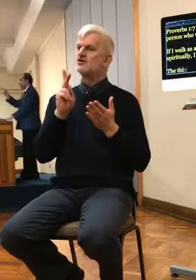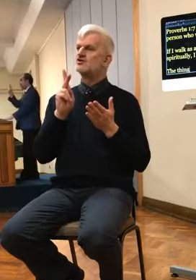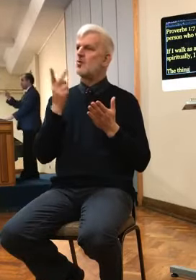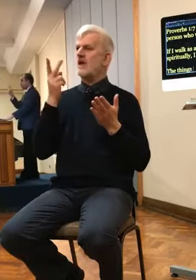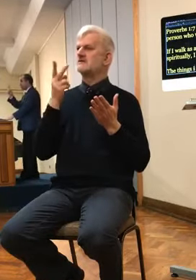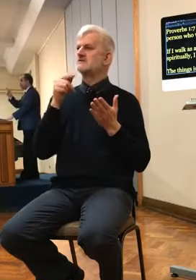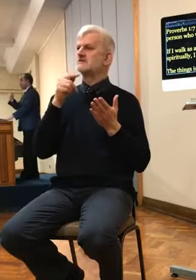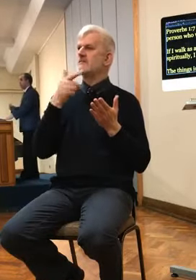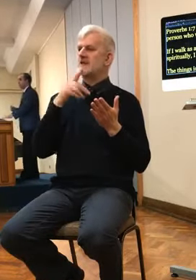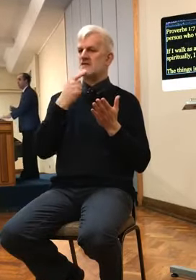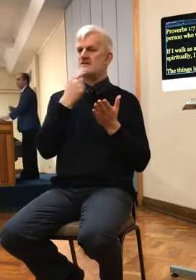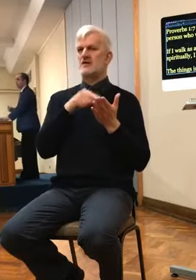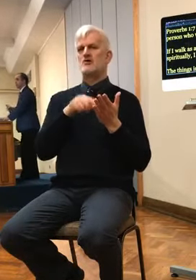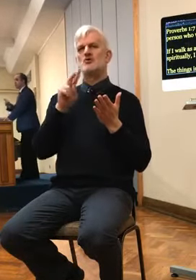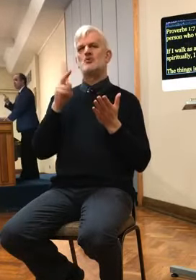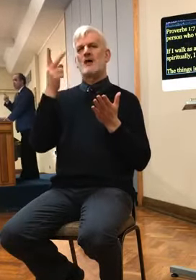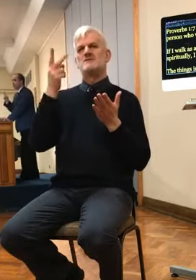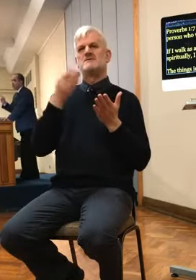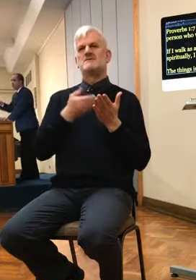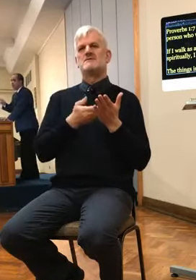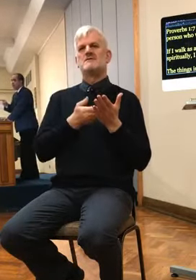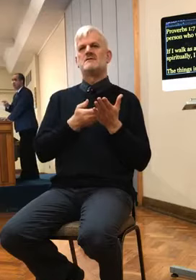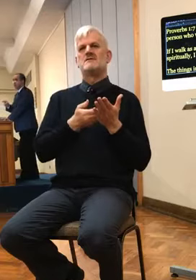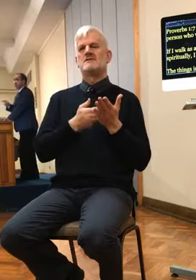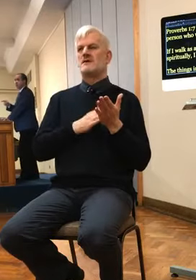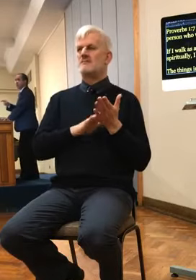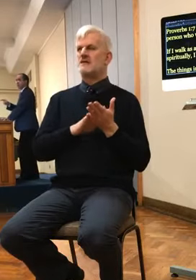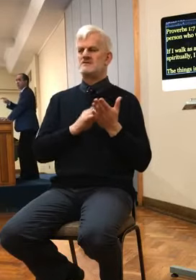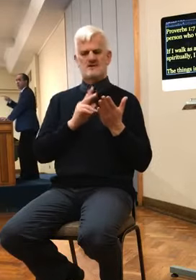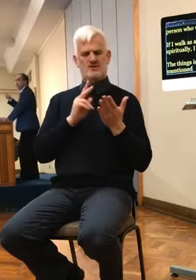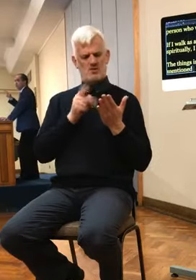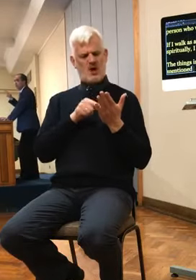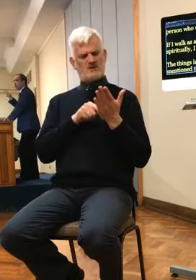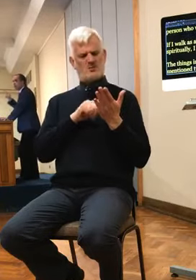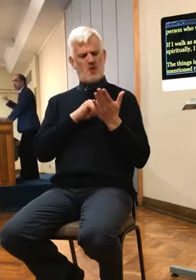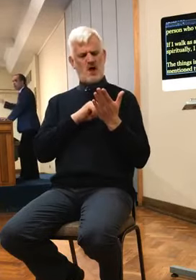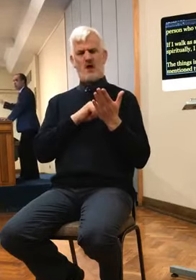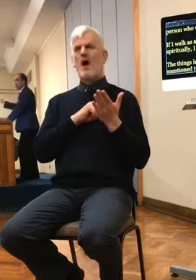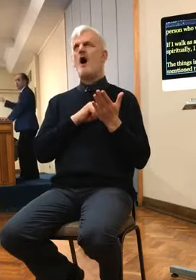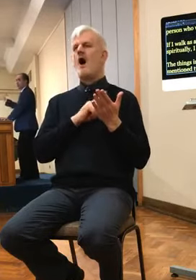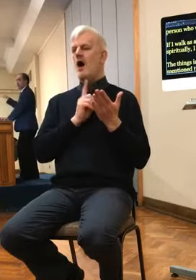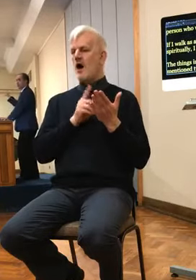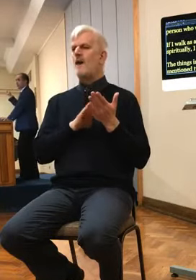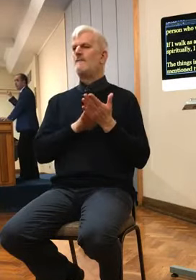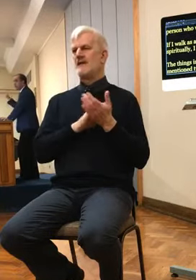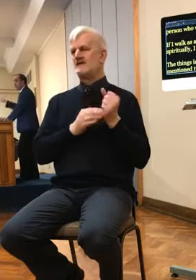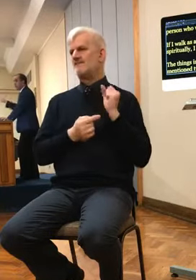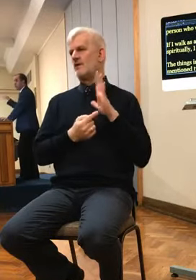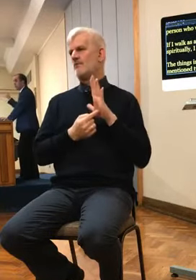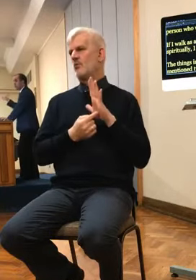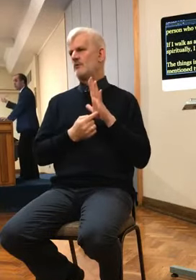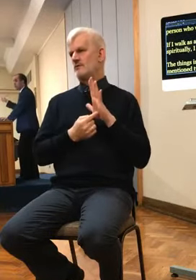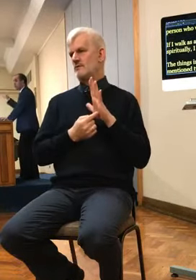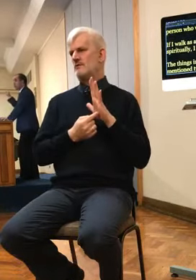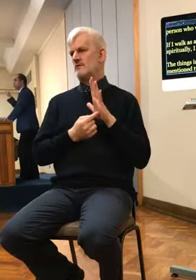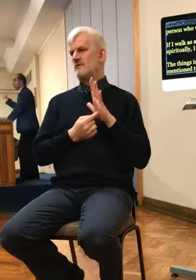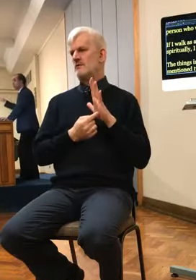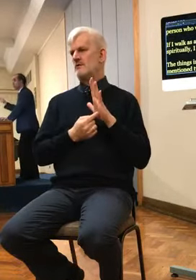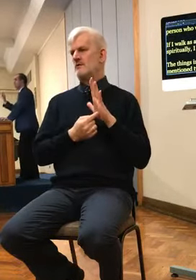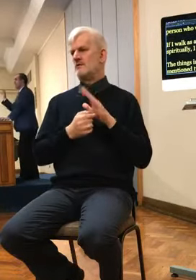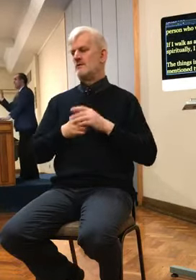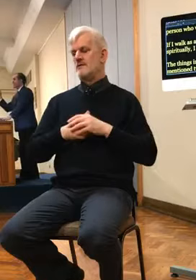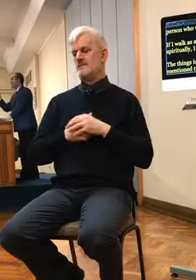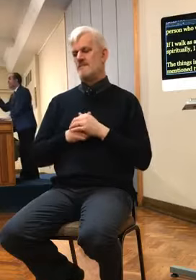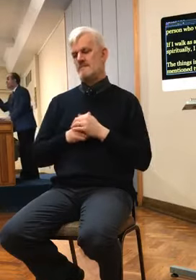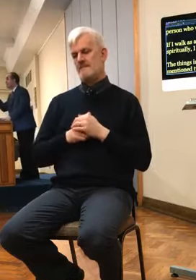it means it's very important. We come to this verse because we haven't dealt with it in Colossians chapter 4, verse